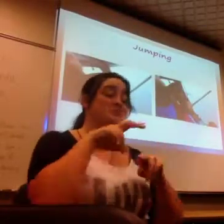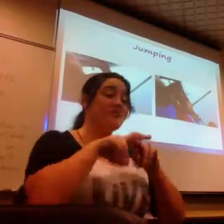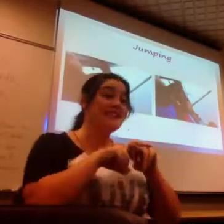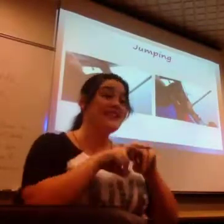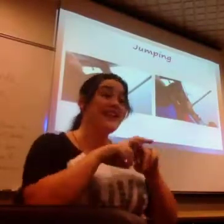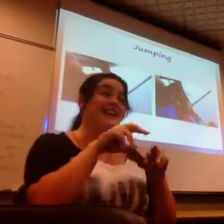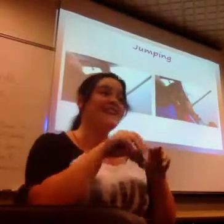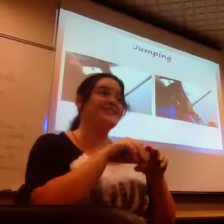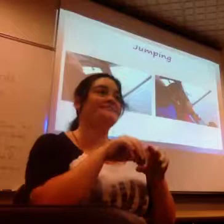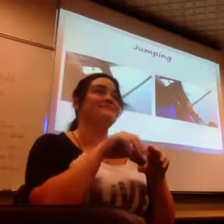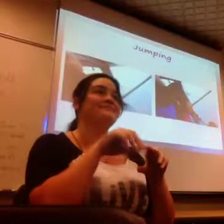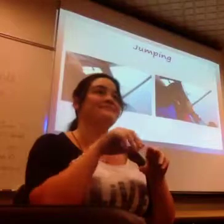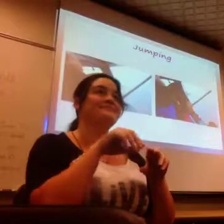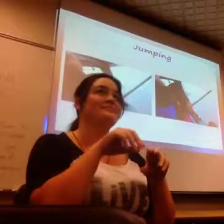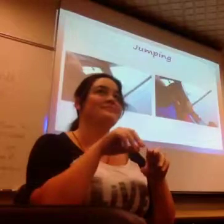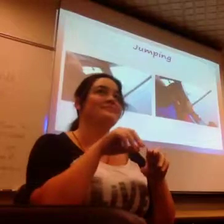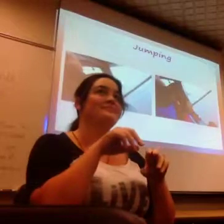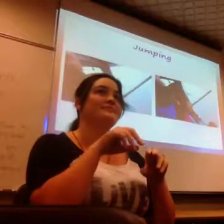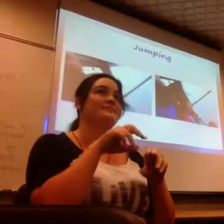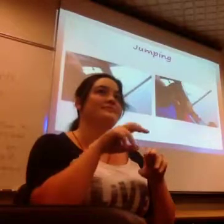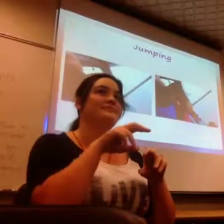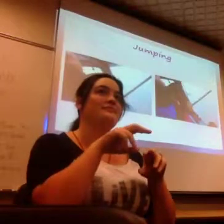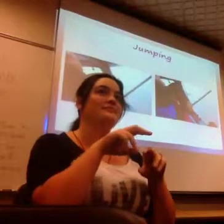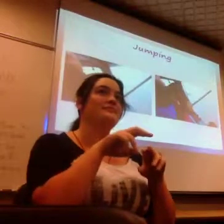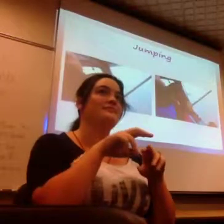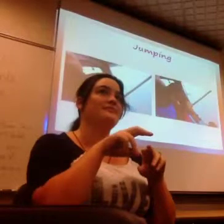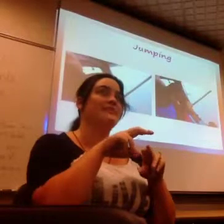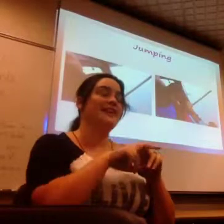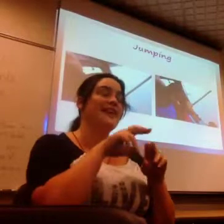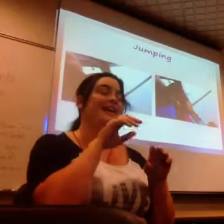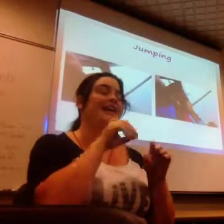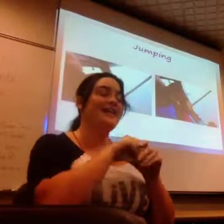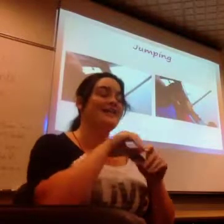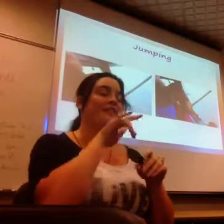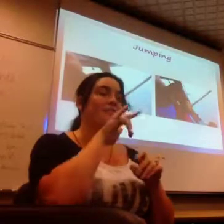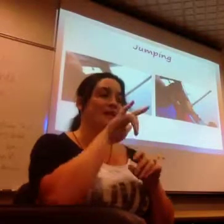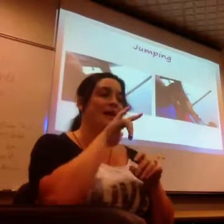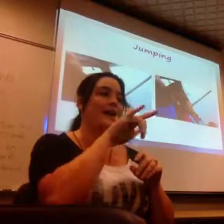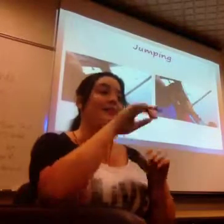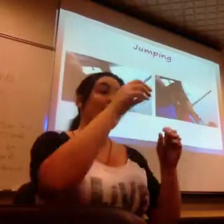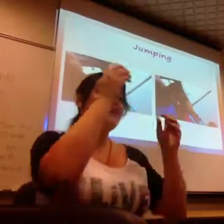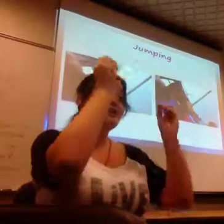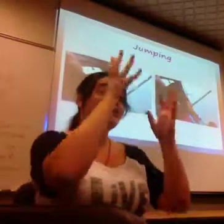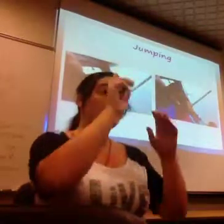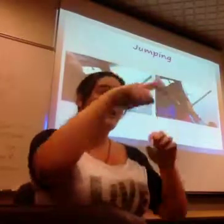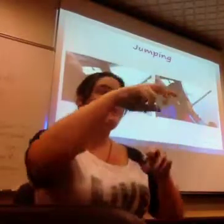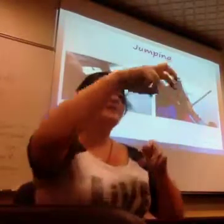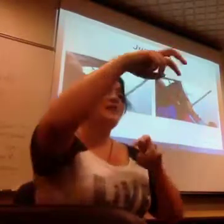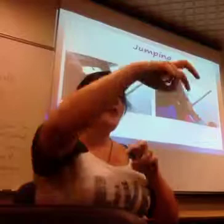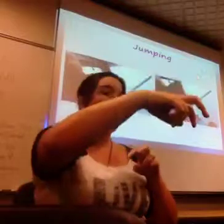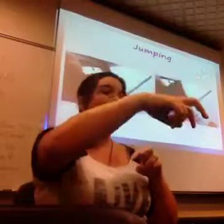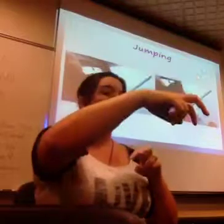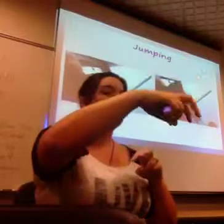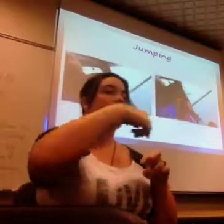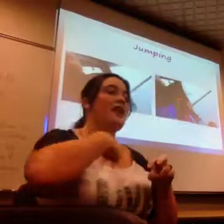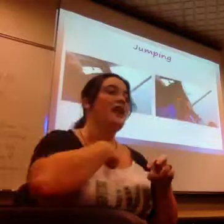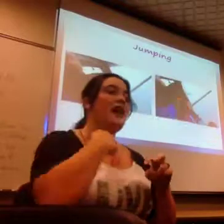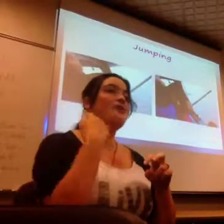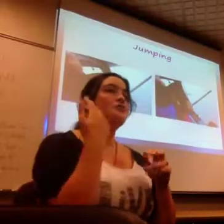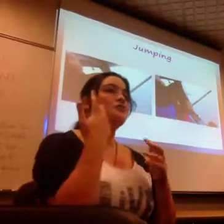rock, the instructor has to be on the edge. So for me, I was basically already hanging off of the